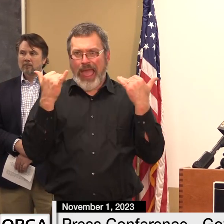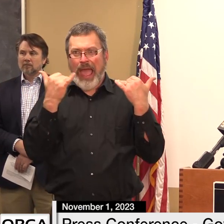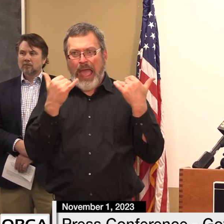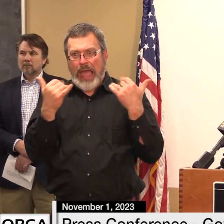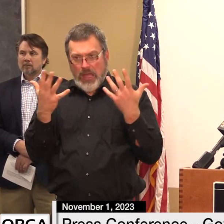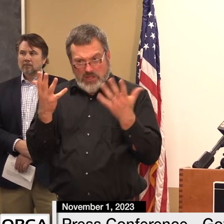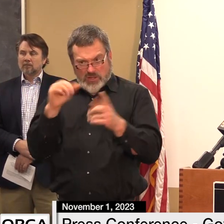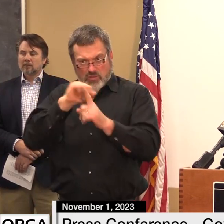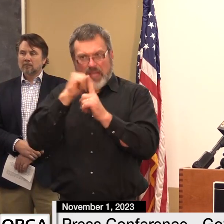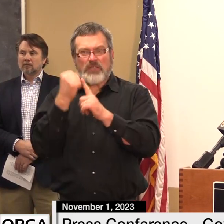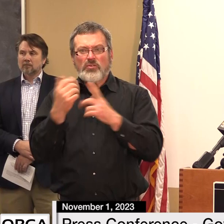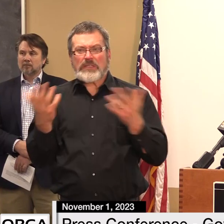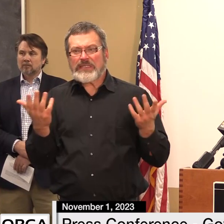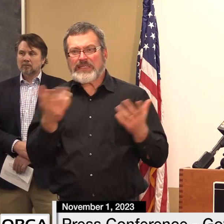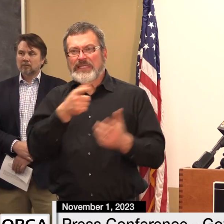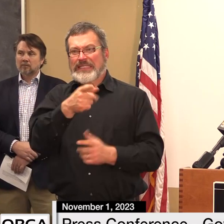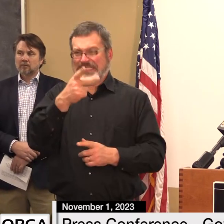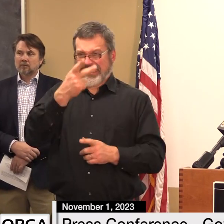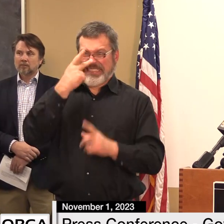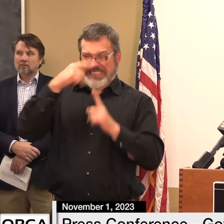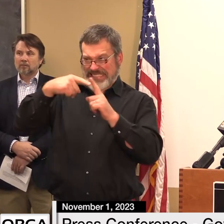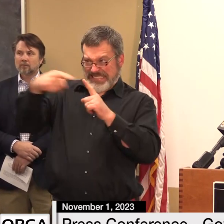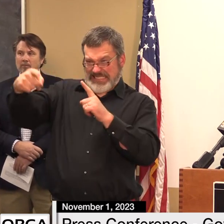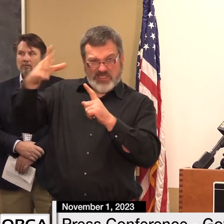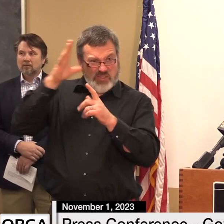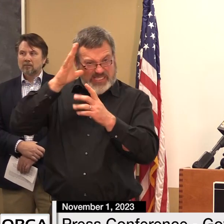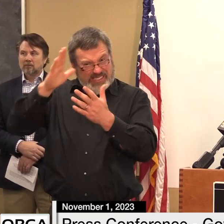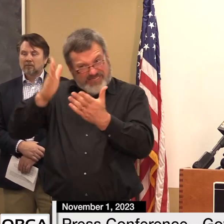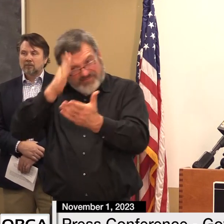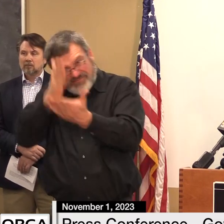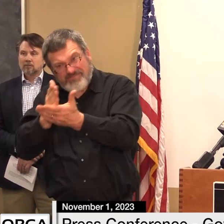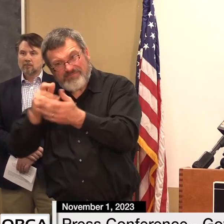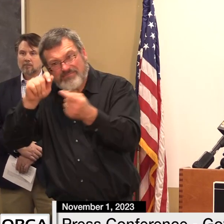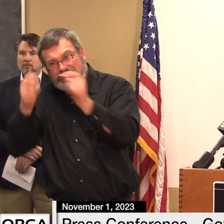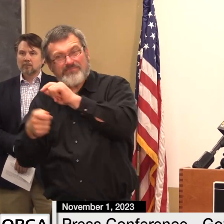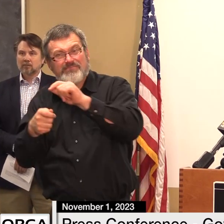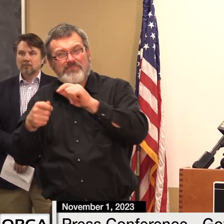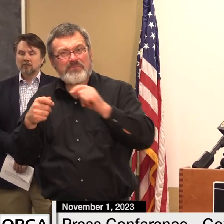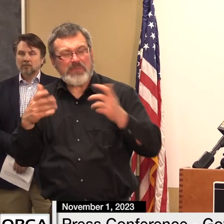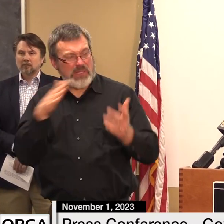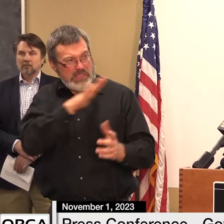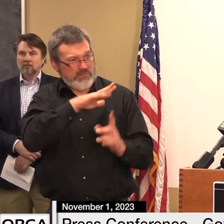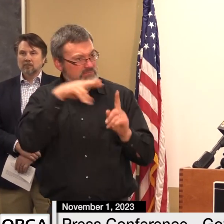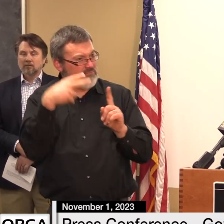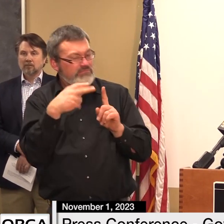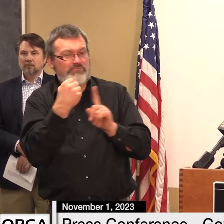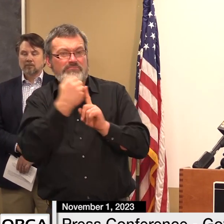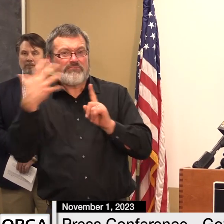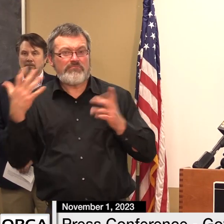you see a light at the end of the tunnel with a lot of these things, or how do you view that? Yeah,